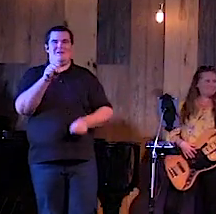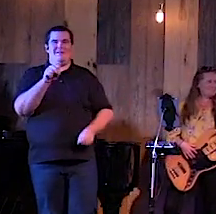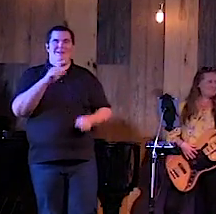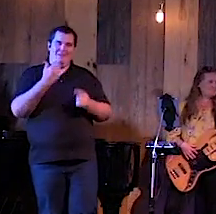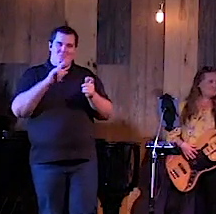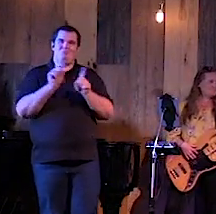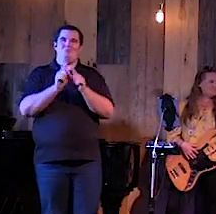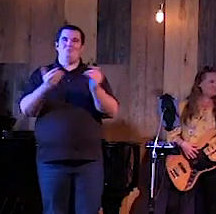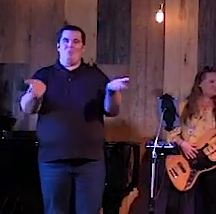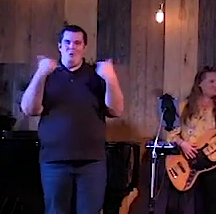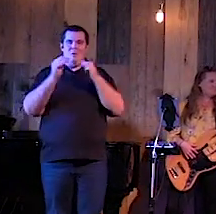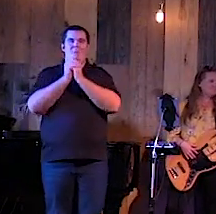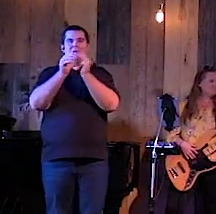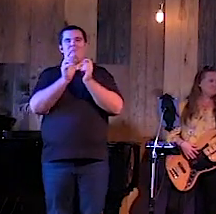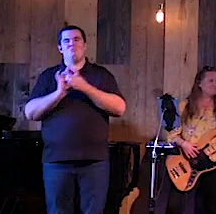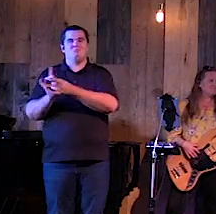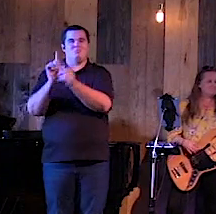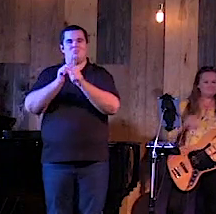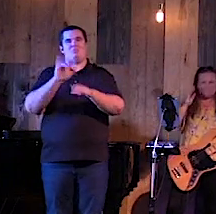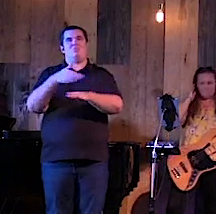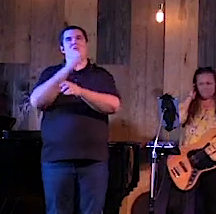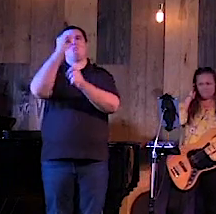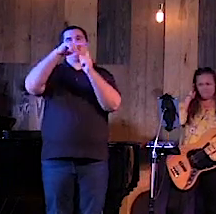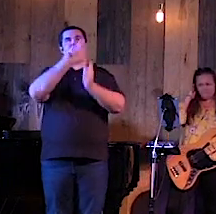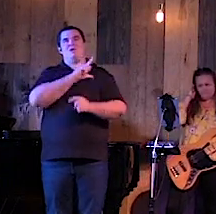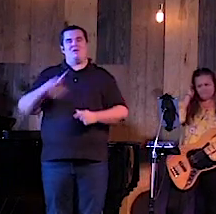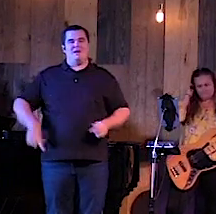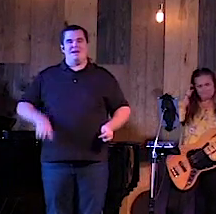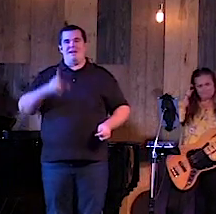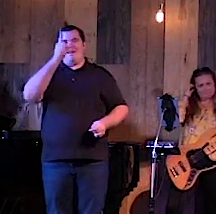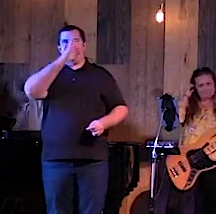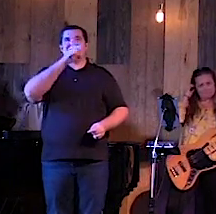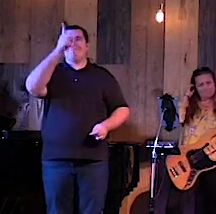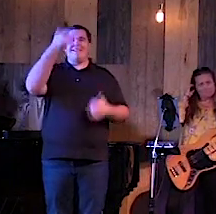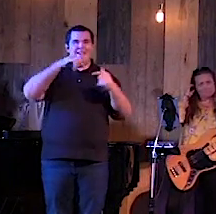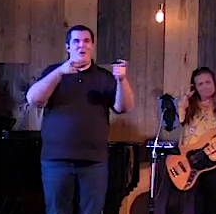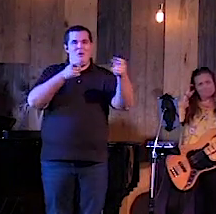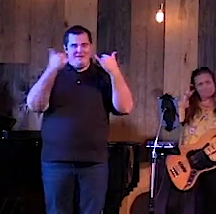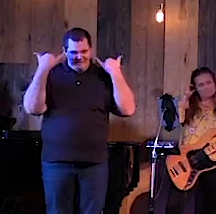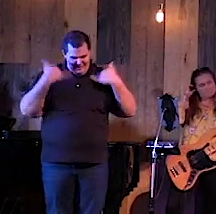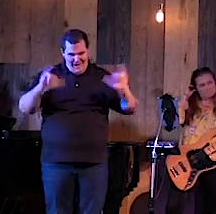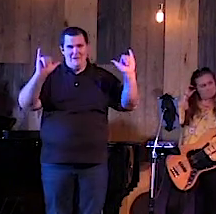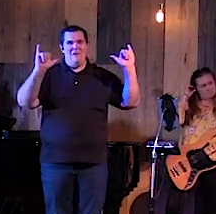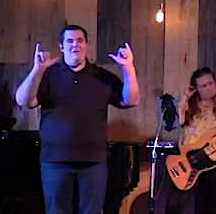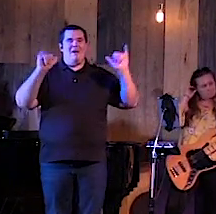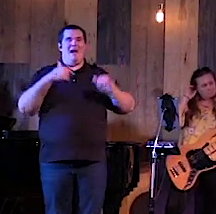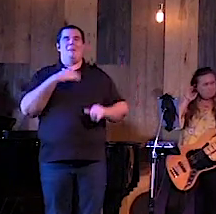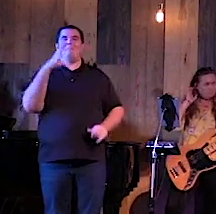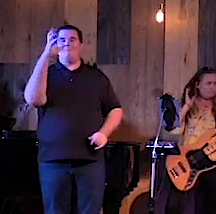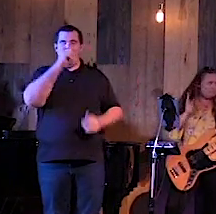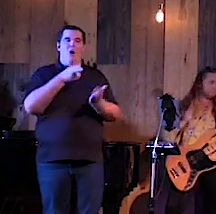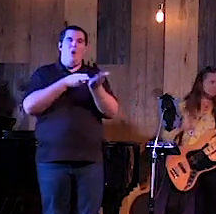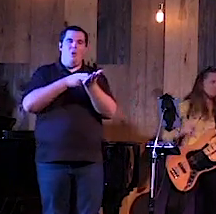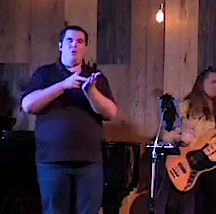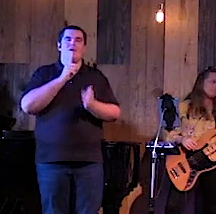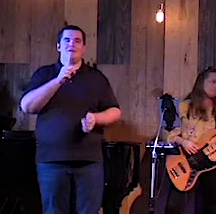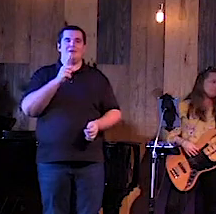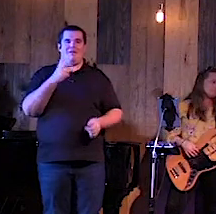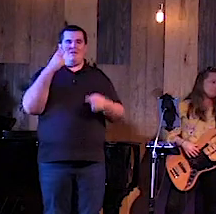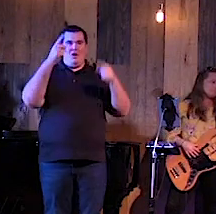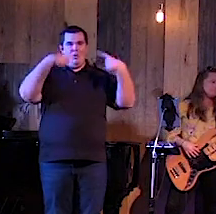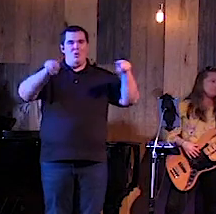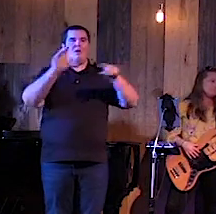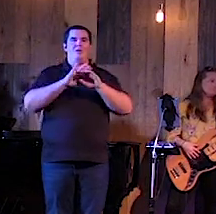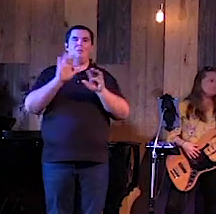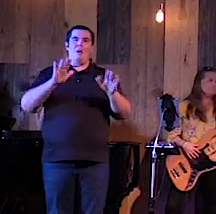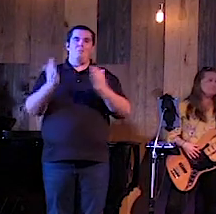let's worship together. Let's have some fun singing. And, you know, God's still in control. One thing I really miss, truly, honestly, is seeing y'all on